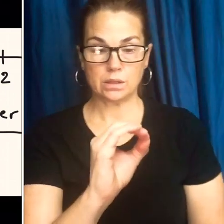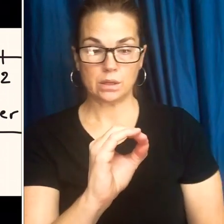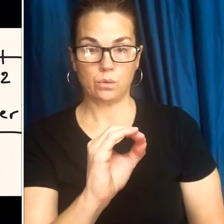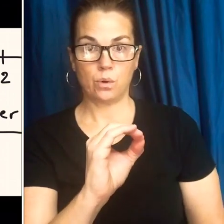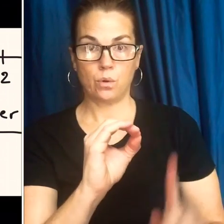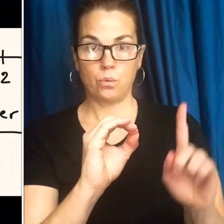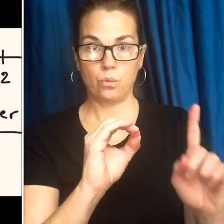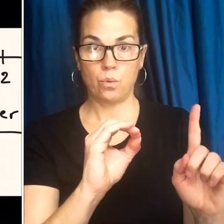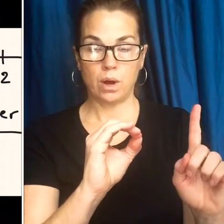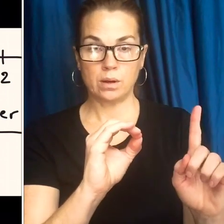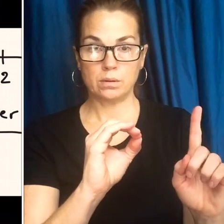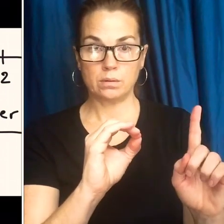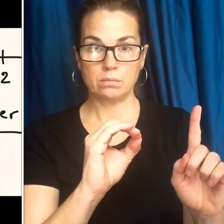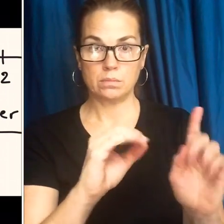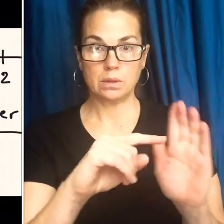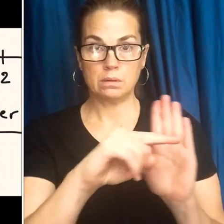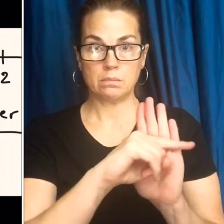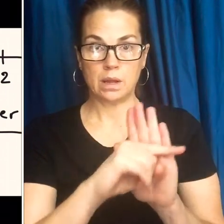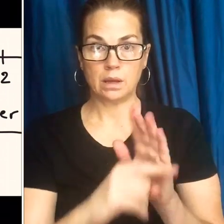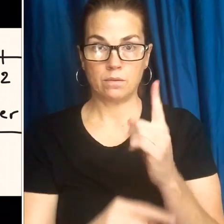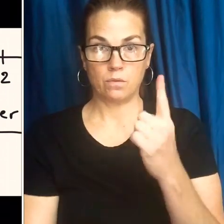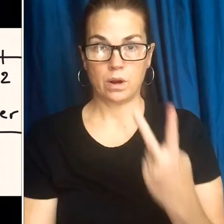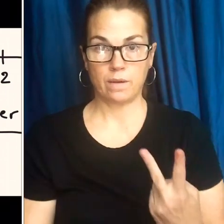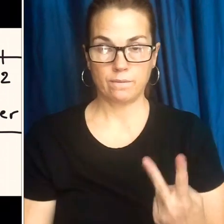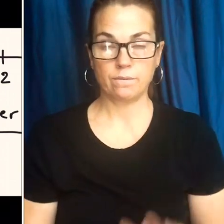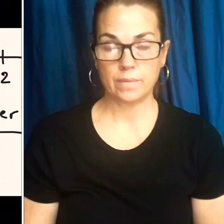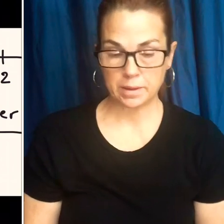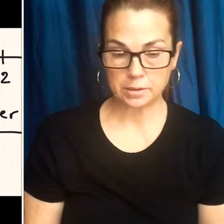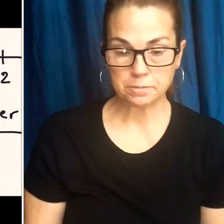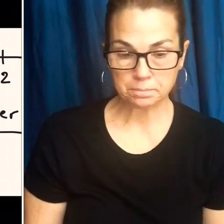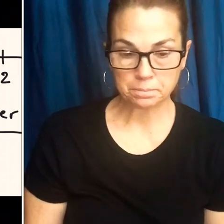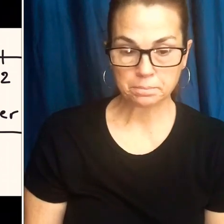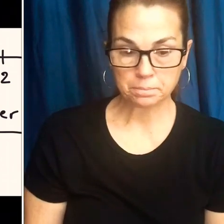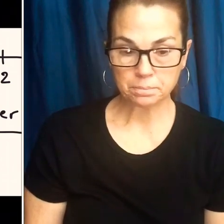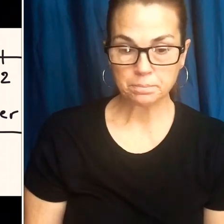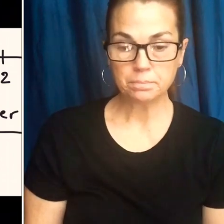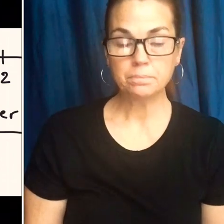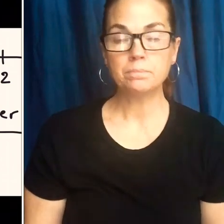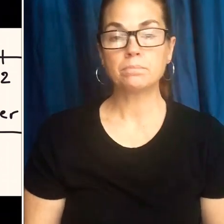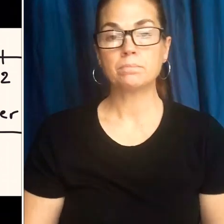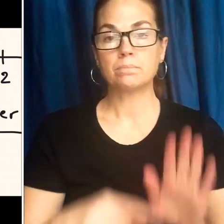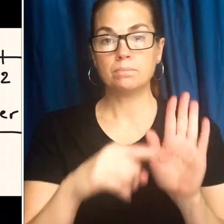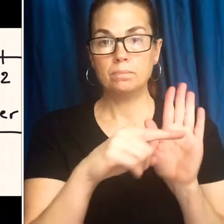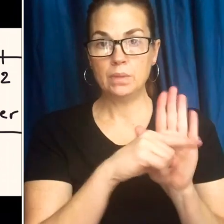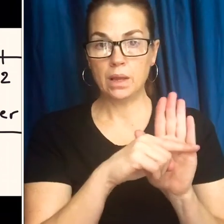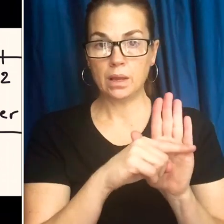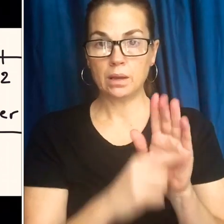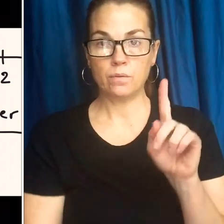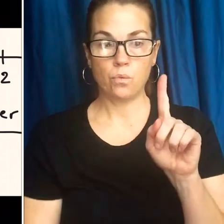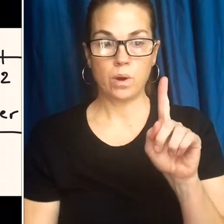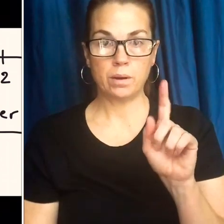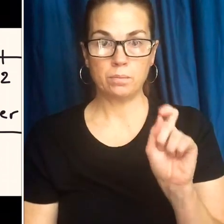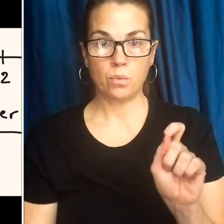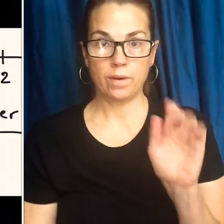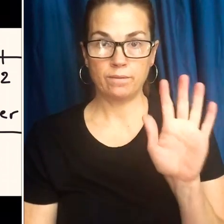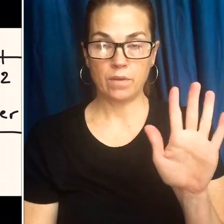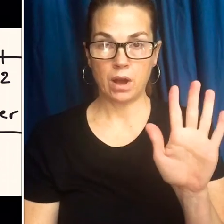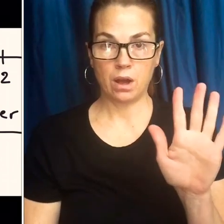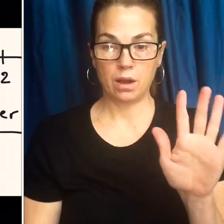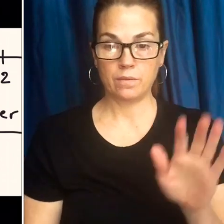1.5 would be halfway between negative 1 and negative 2. the number line can and should